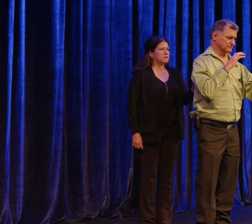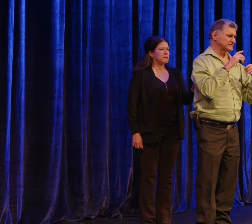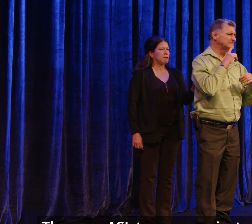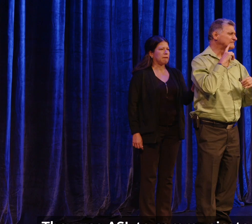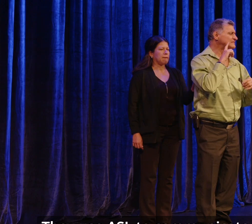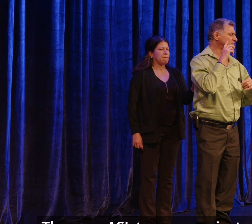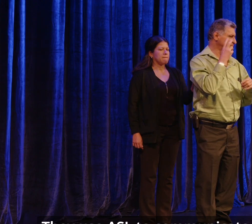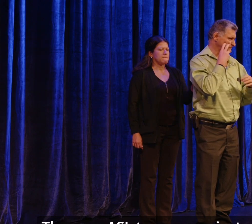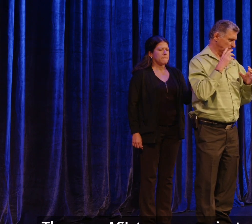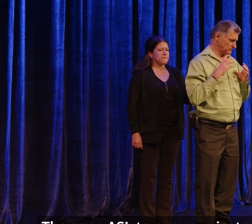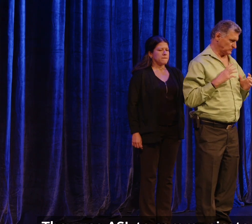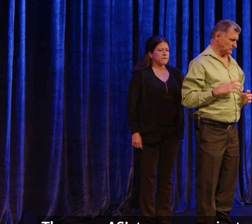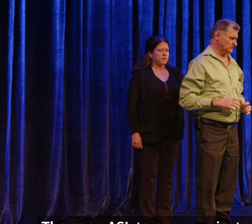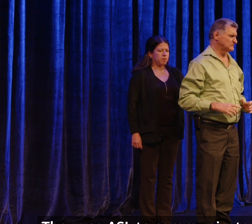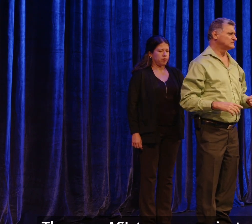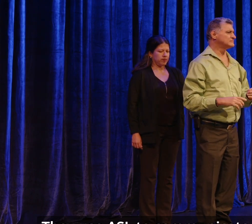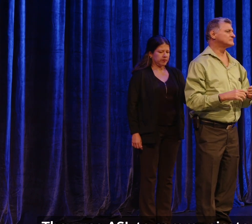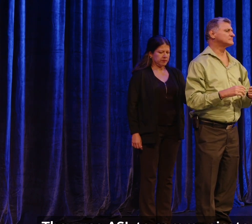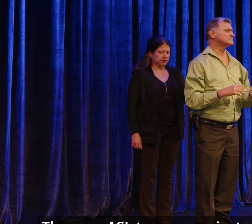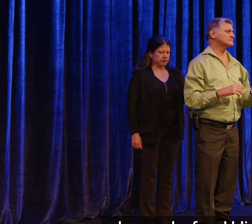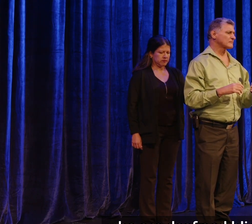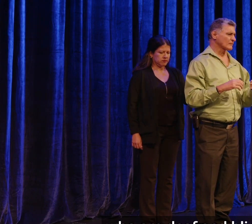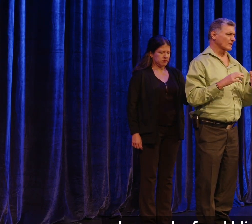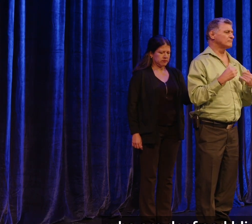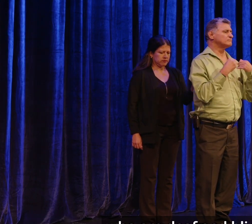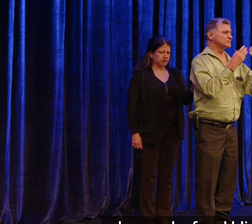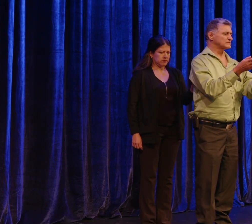They use ASL to communicate with people who are deaf and blind,